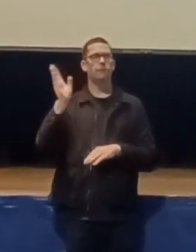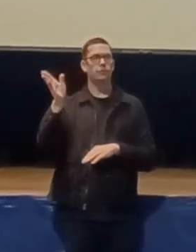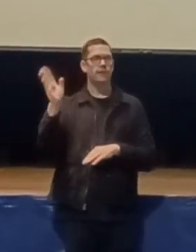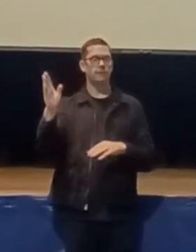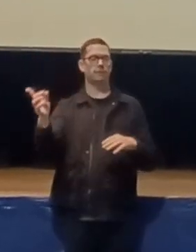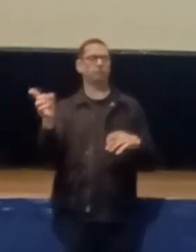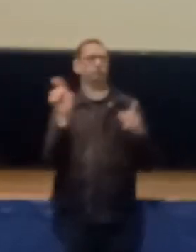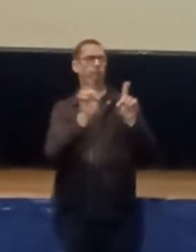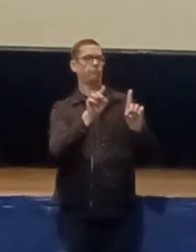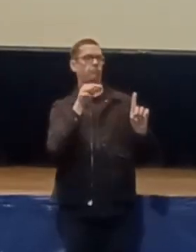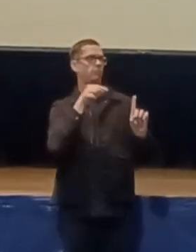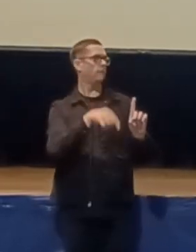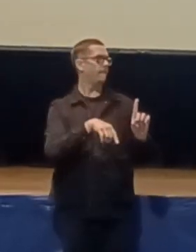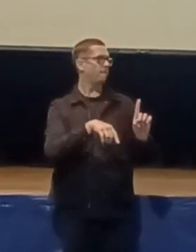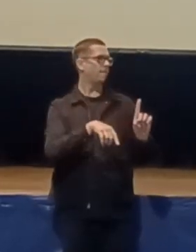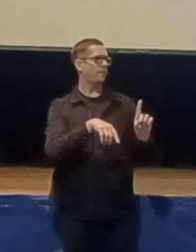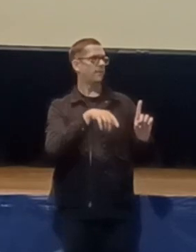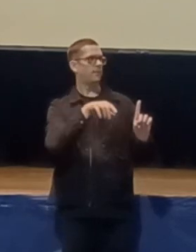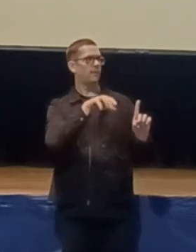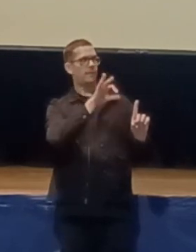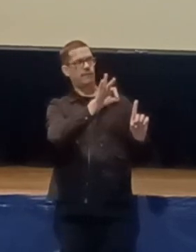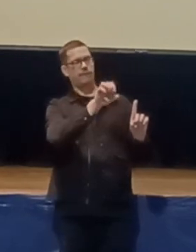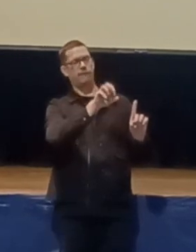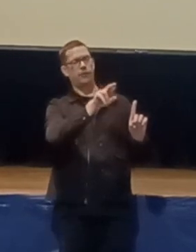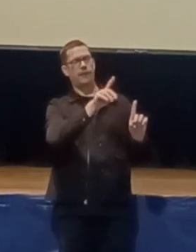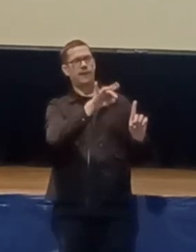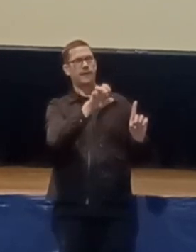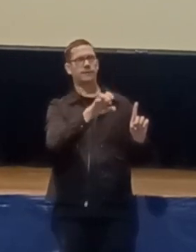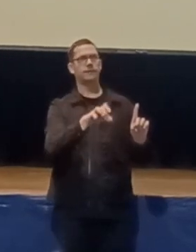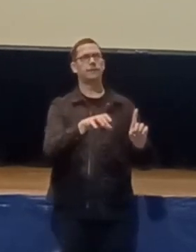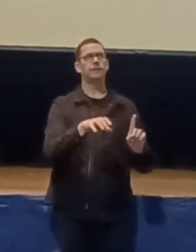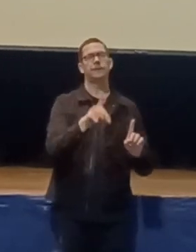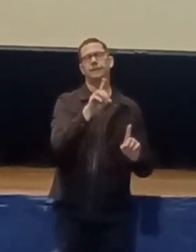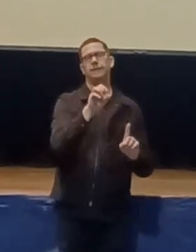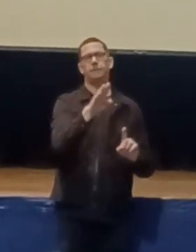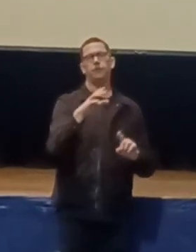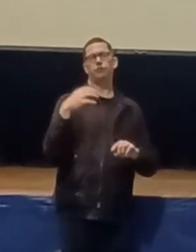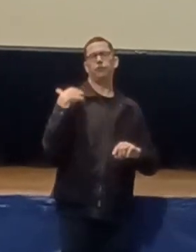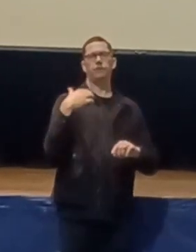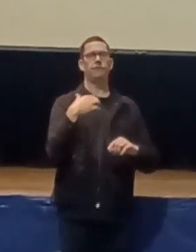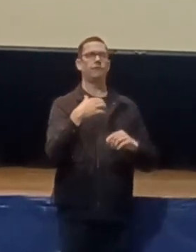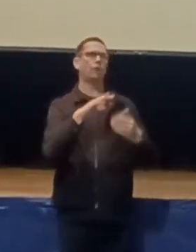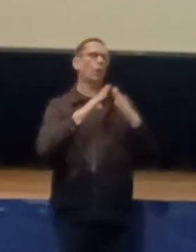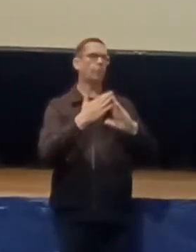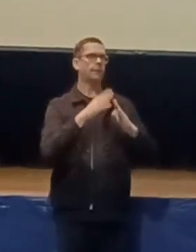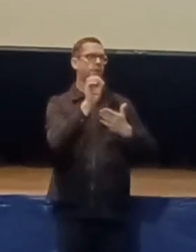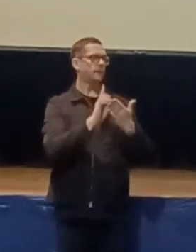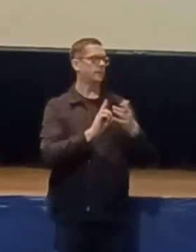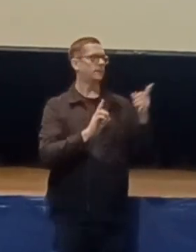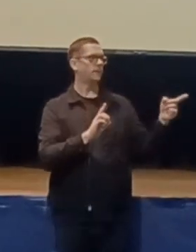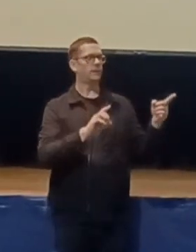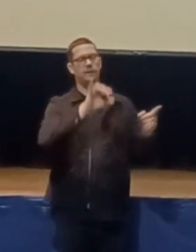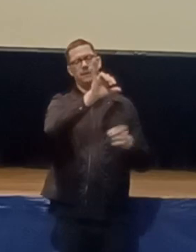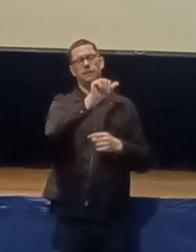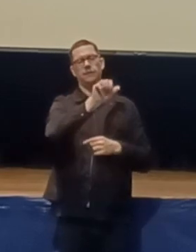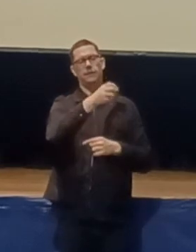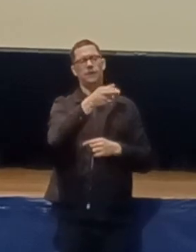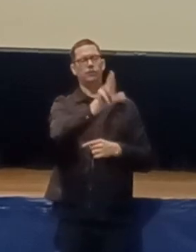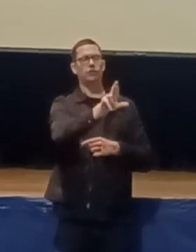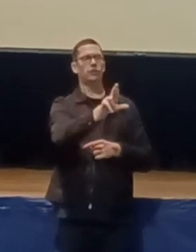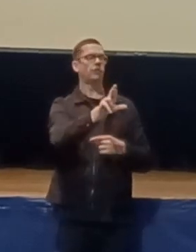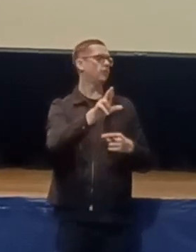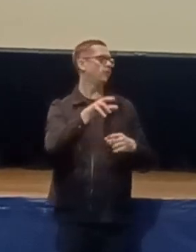alongside Diana Fernandez, the Deputy Chief of Urban Design at the MbTA, and Yasha Franklin-Hodge, the Chief